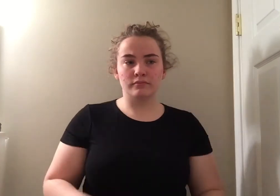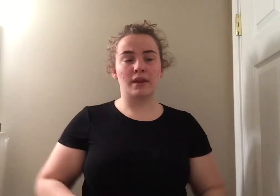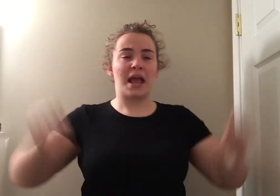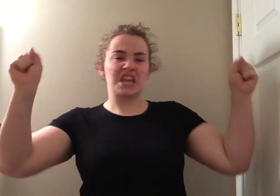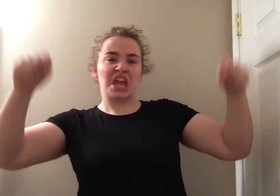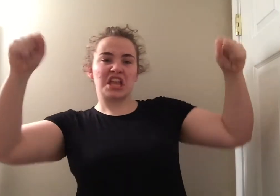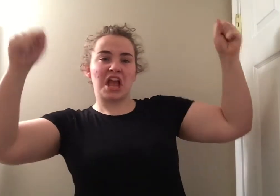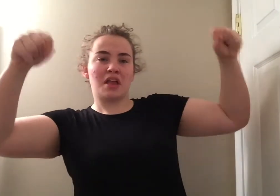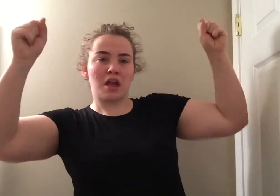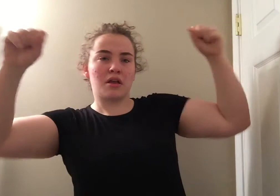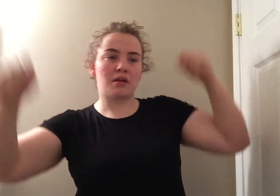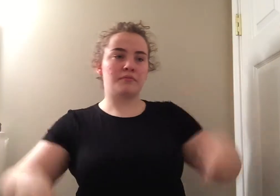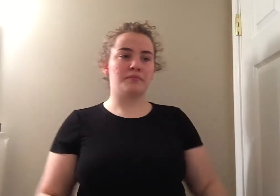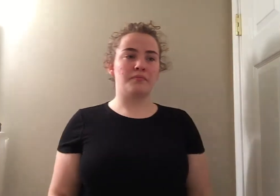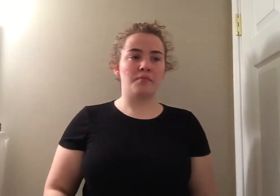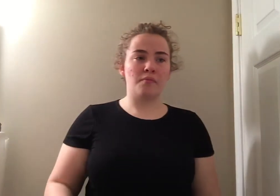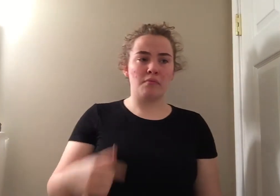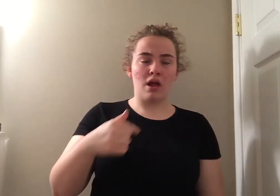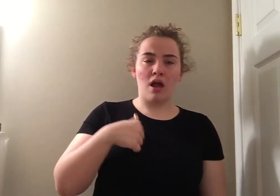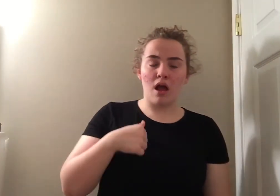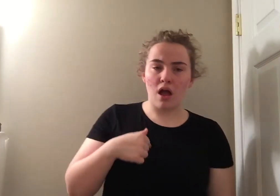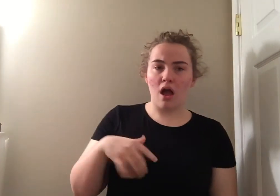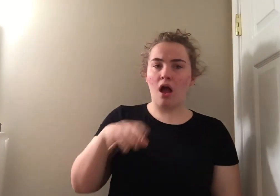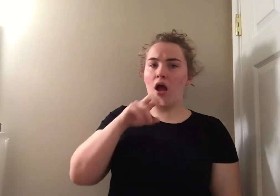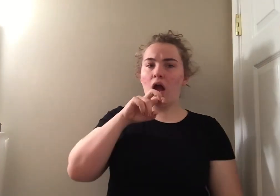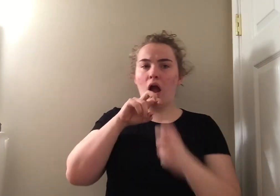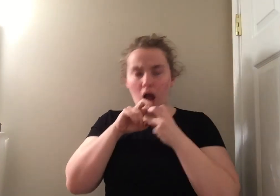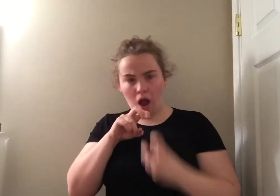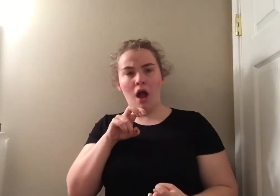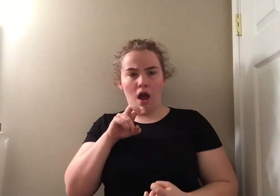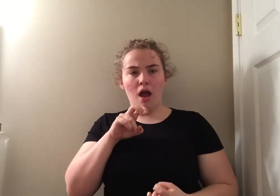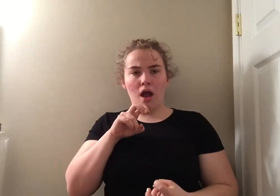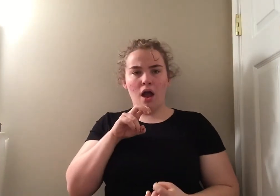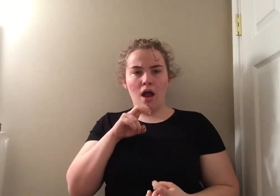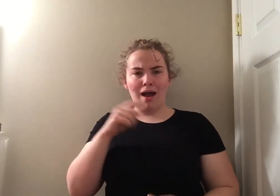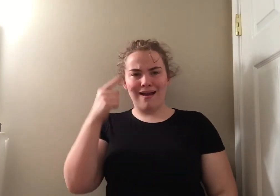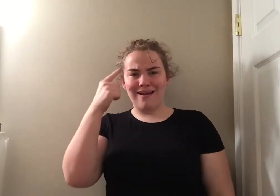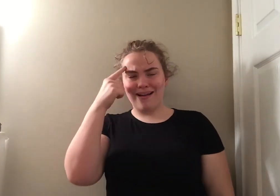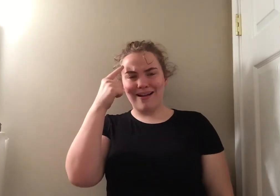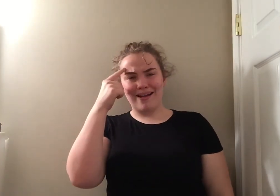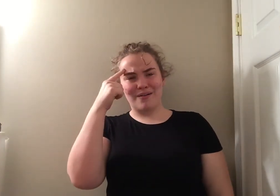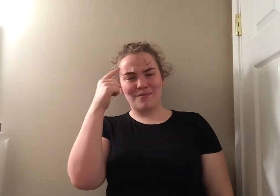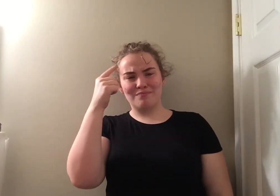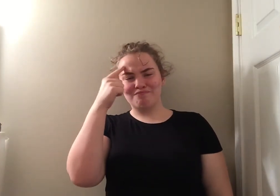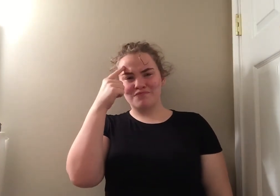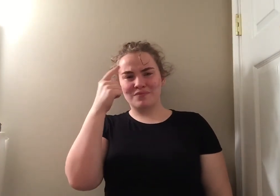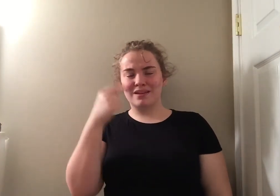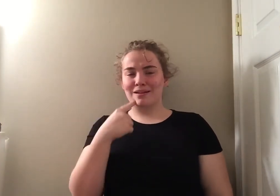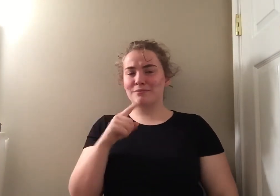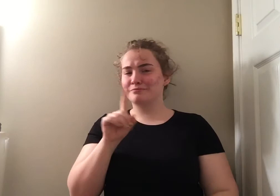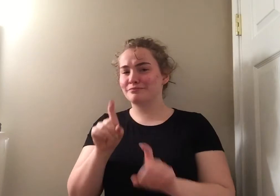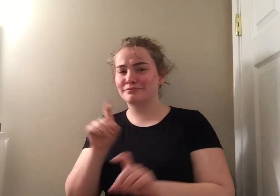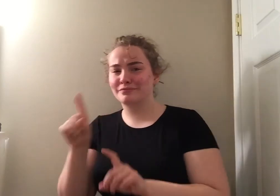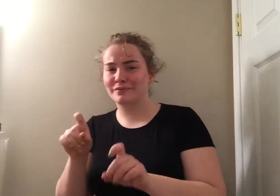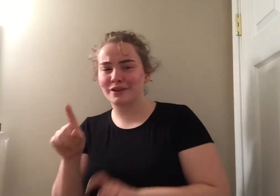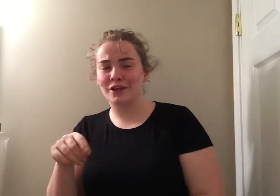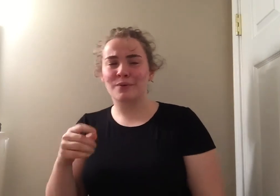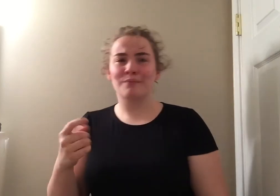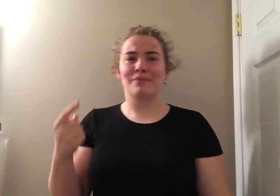Class. I've been shocked. Because in my mind, when I asked you that question, I already had an answer in mind. I kind of knew what we were going with. But then I came over here